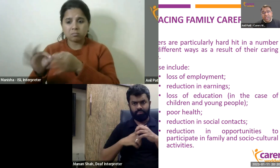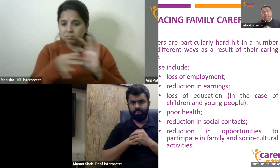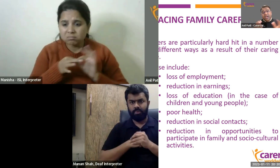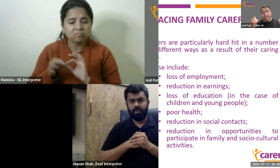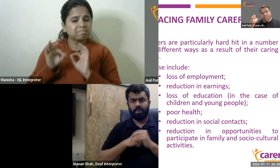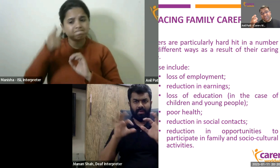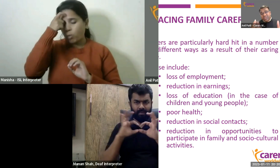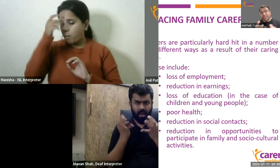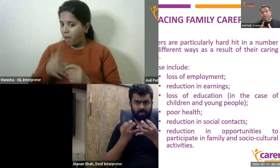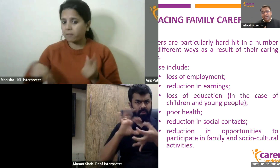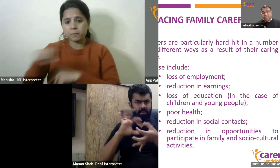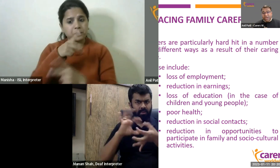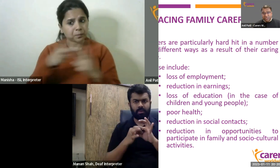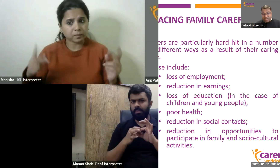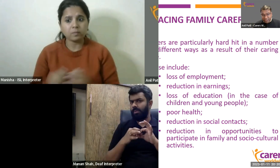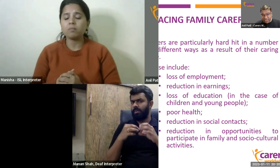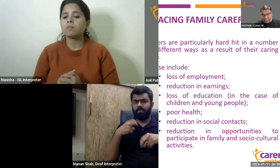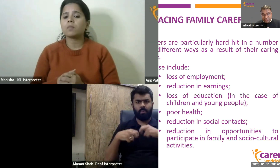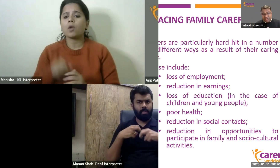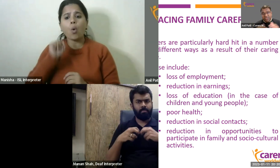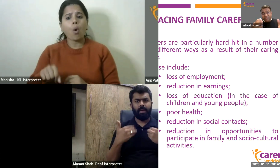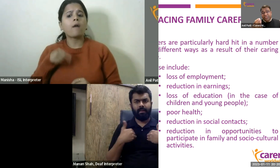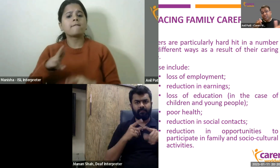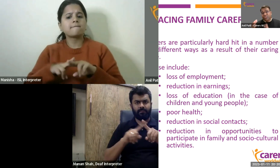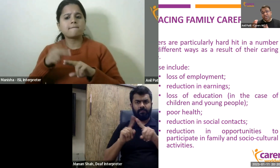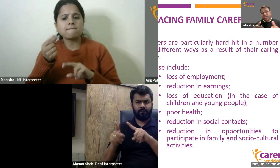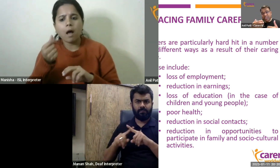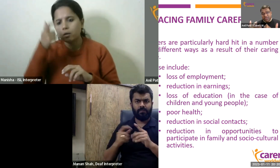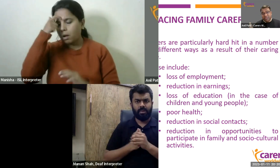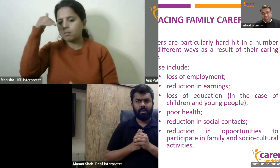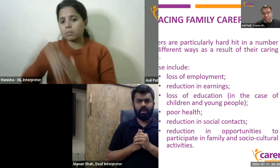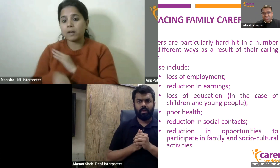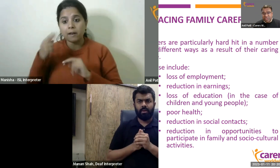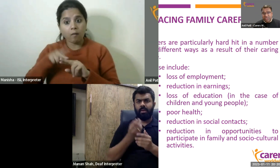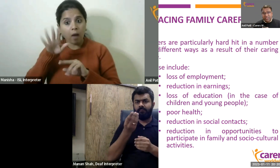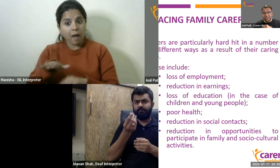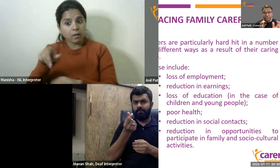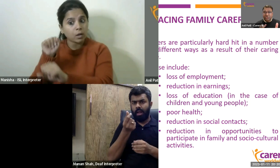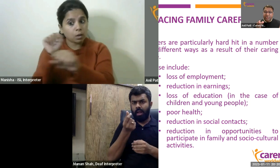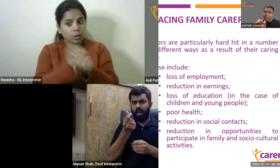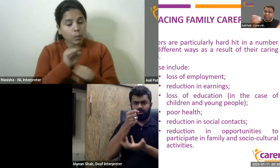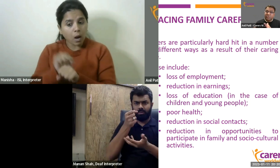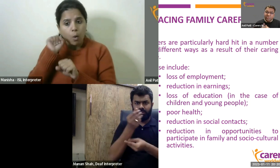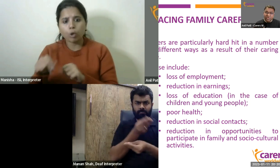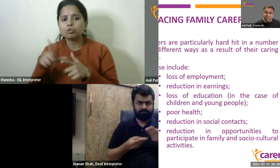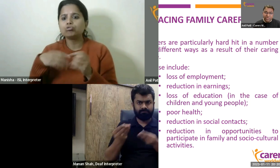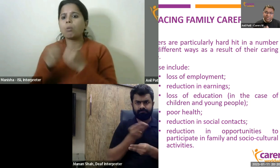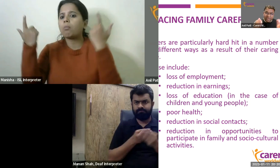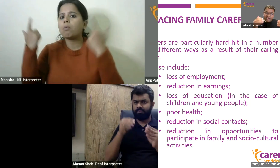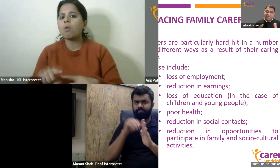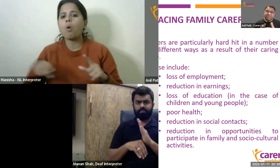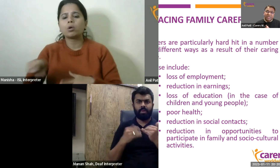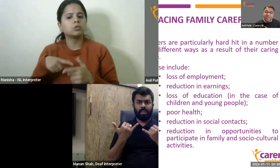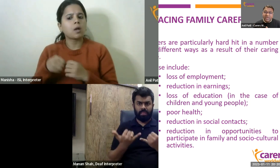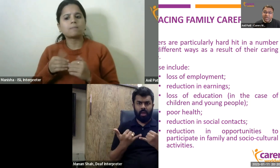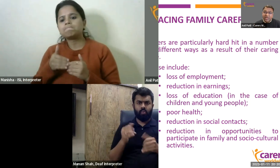there, and significant impact on their finances. If they are working, they are losing a job, unable to hold the job,